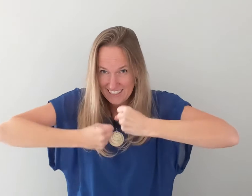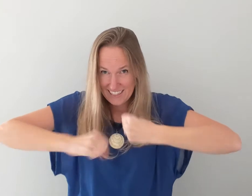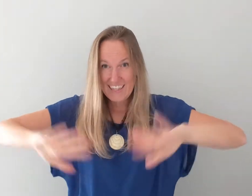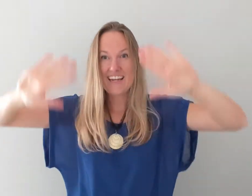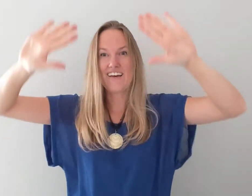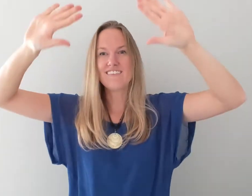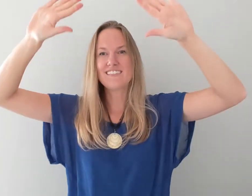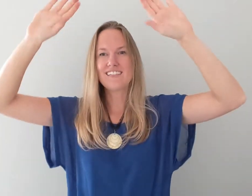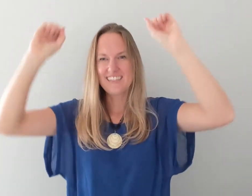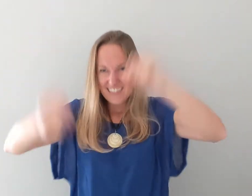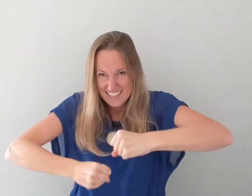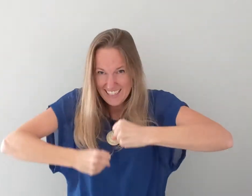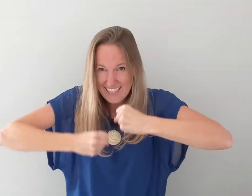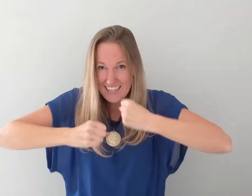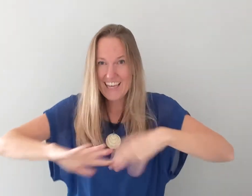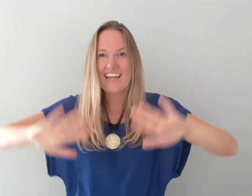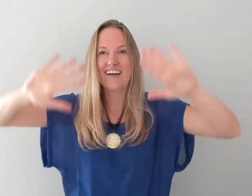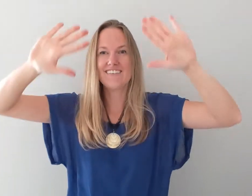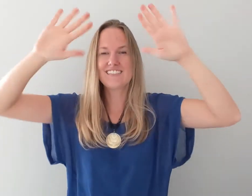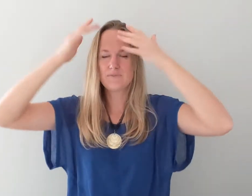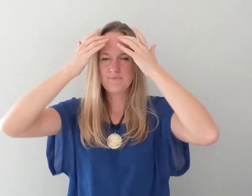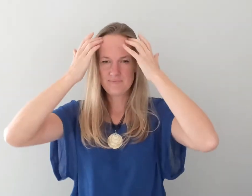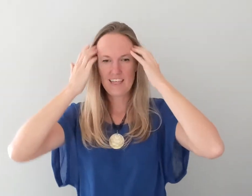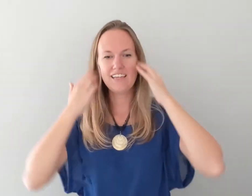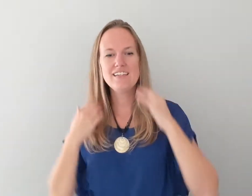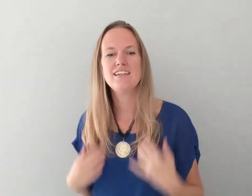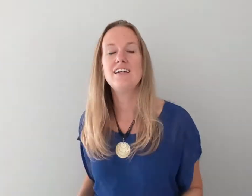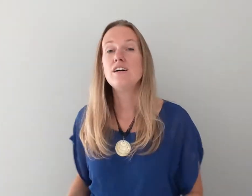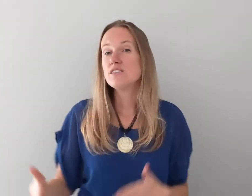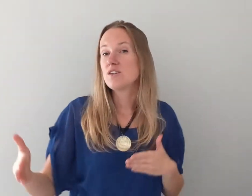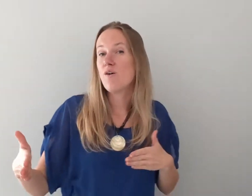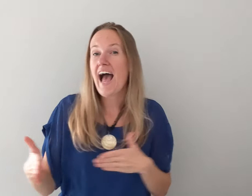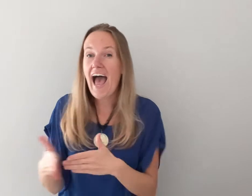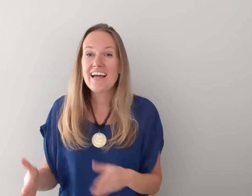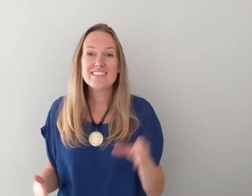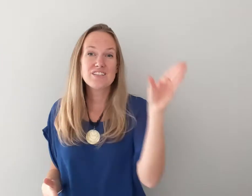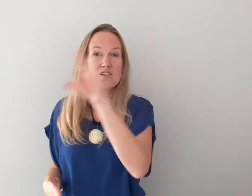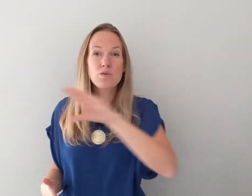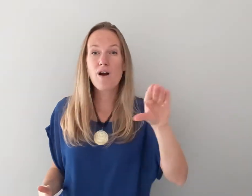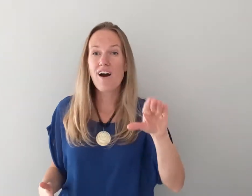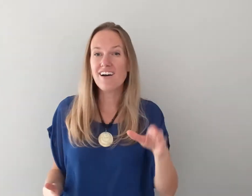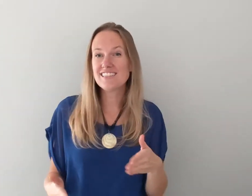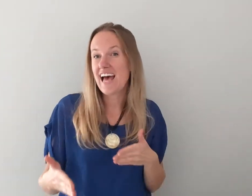In and out. In and out. Okay? So at the cross,